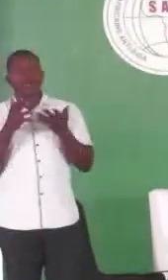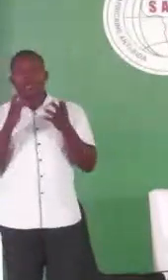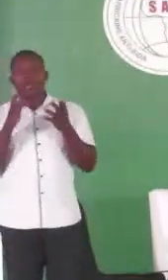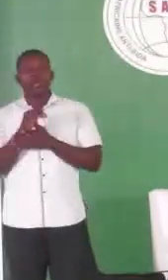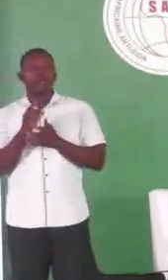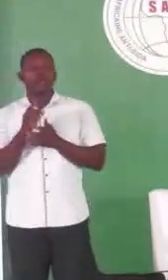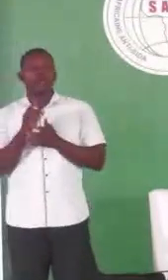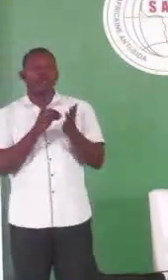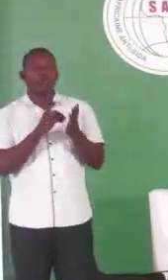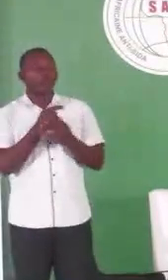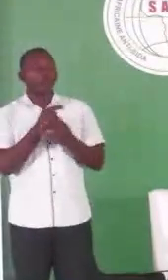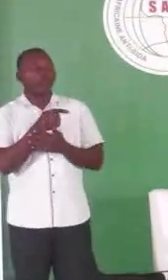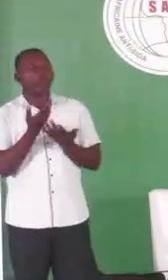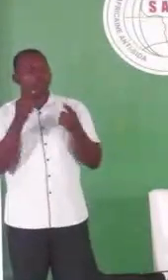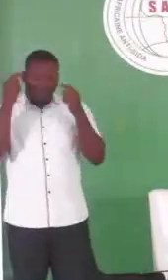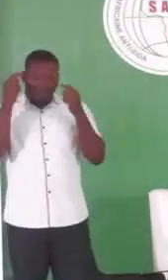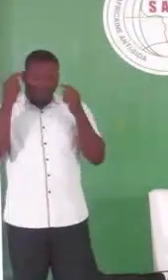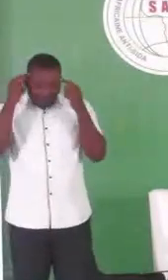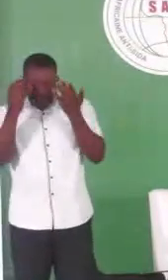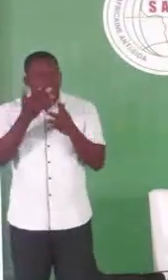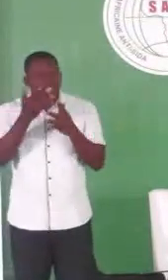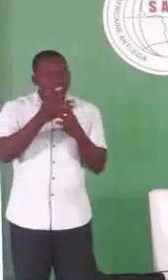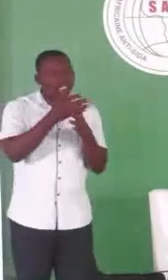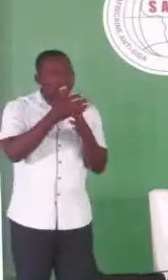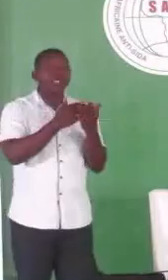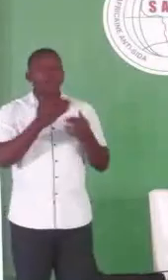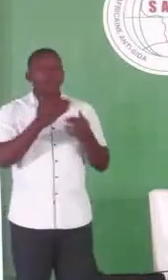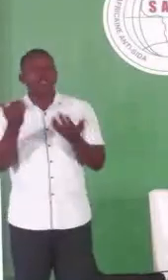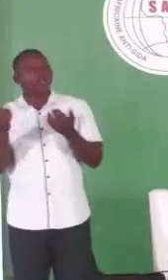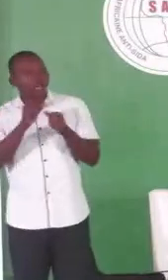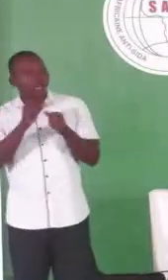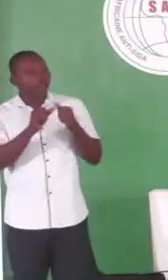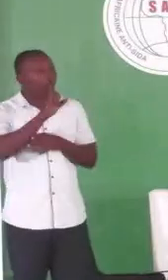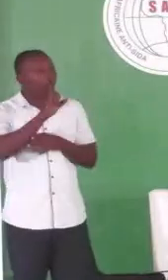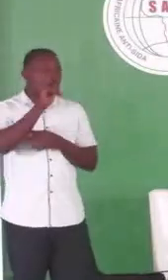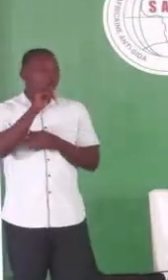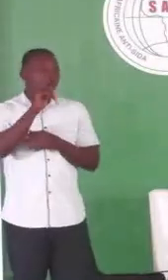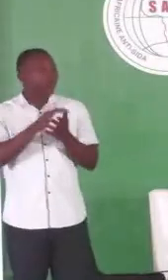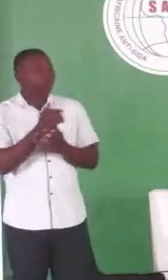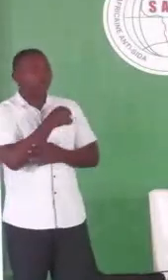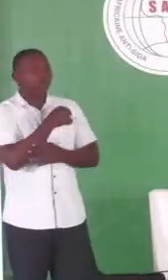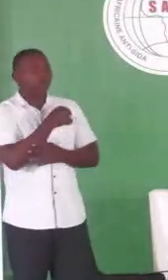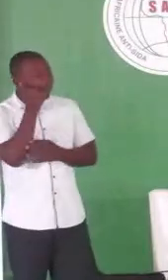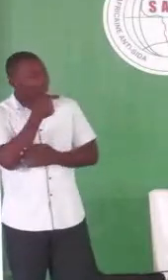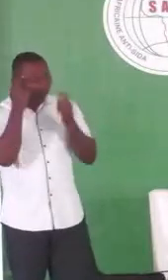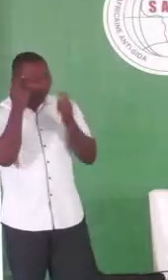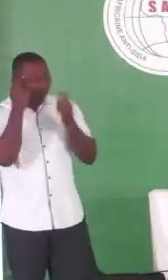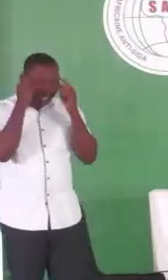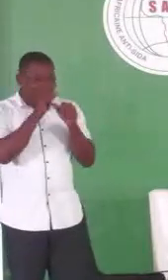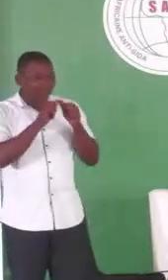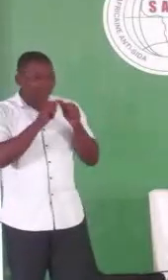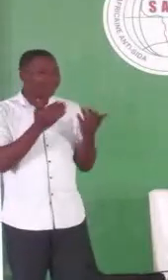Dr. Mushavi, to reflect a little bit briefly on syphilis, since you're thinking about going forward